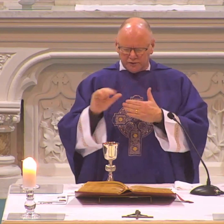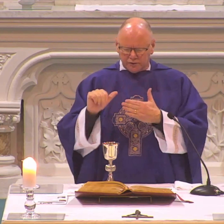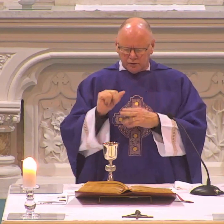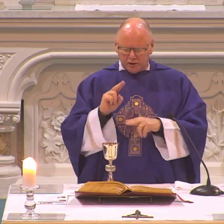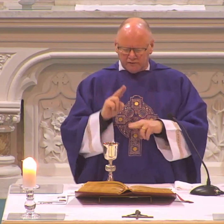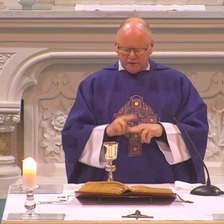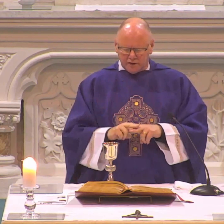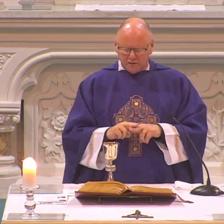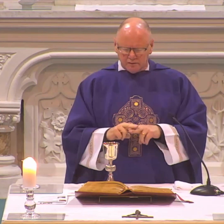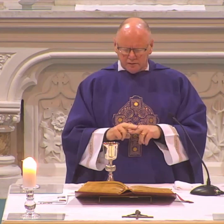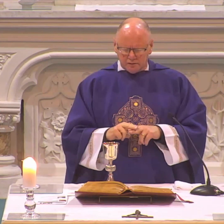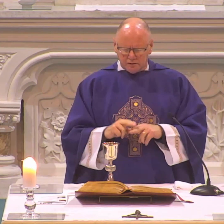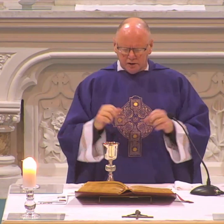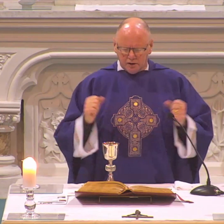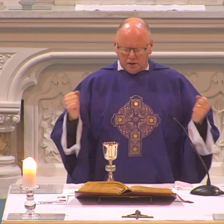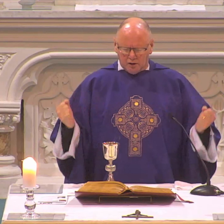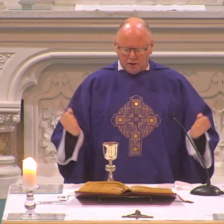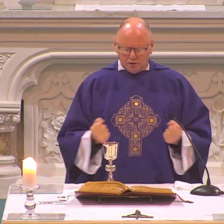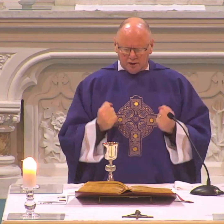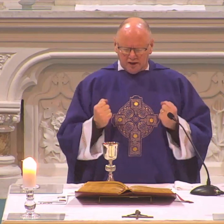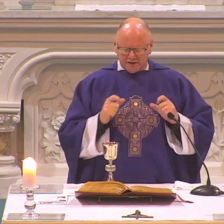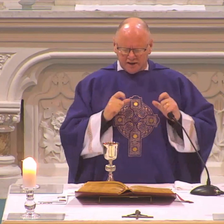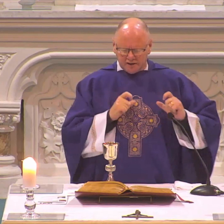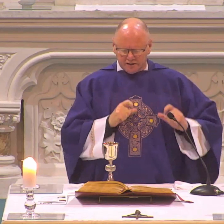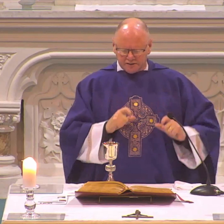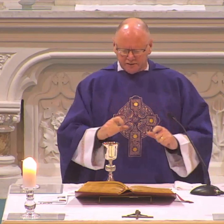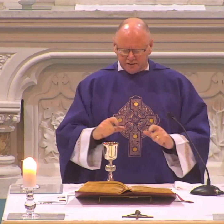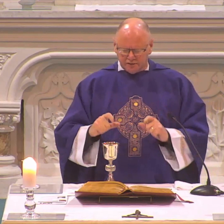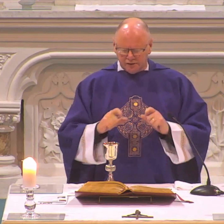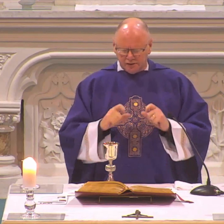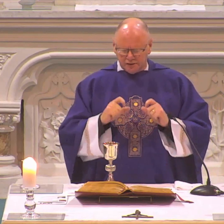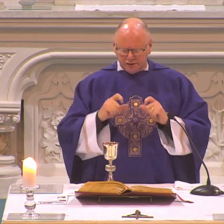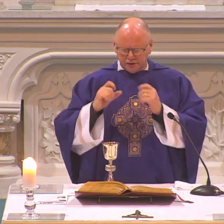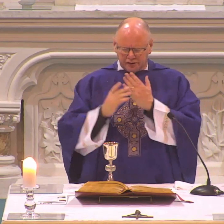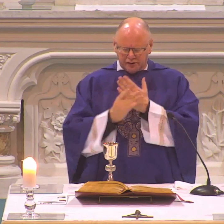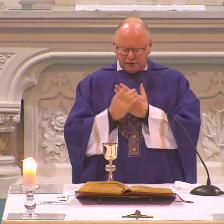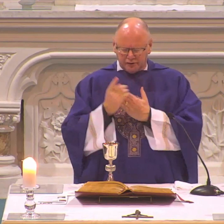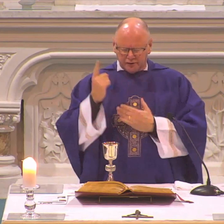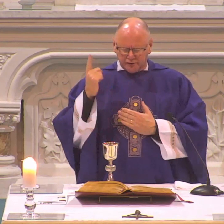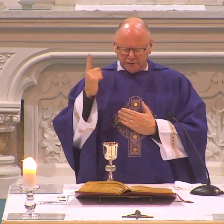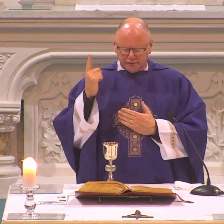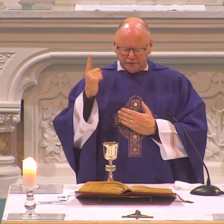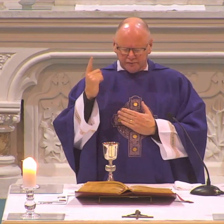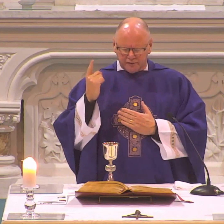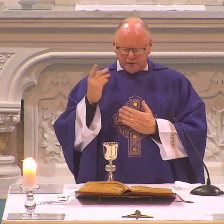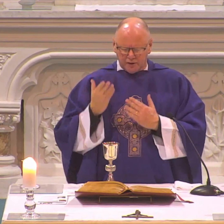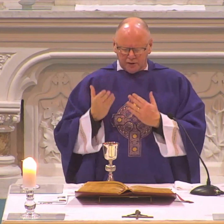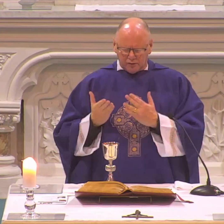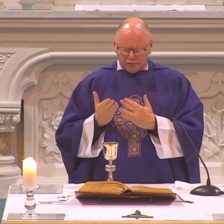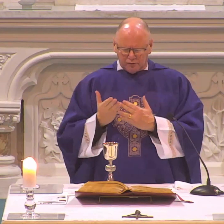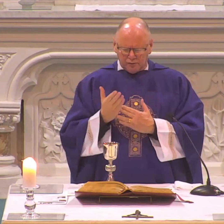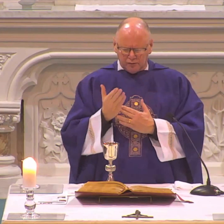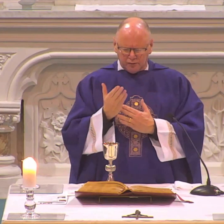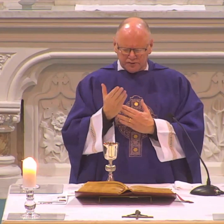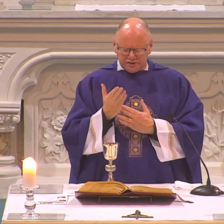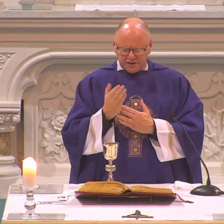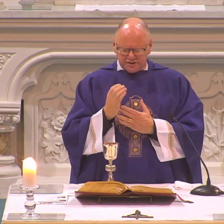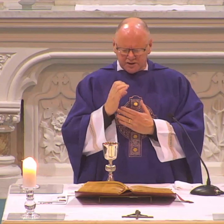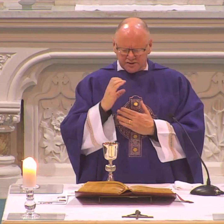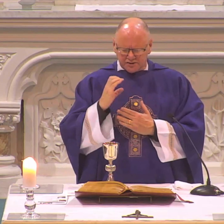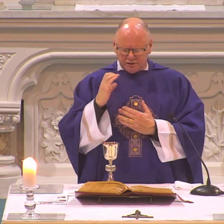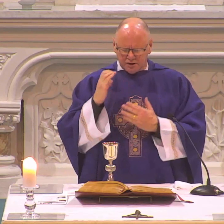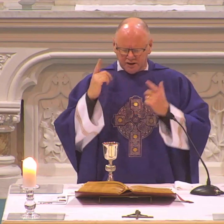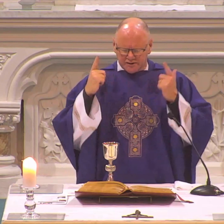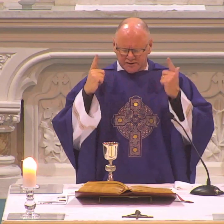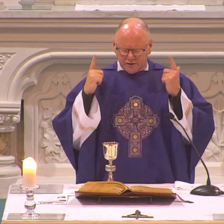Lord, Holy Father, Almighty and Eternal God, through